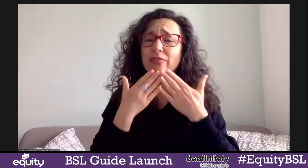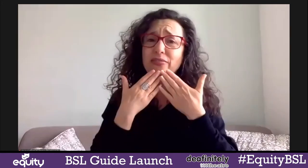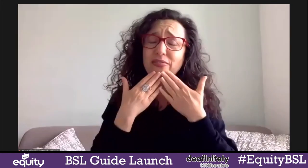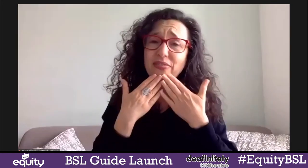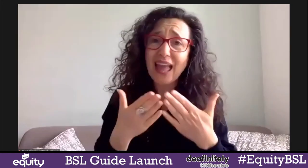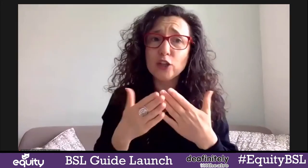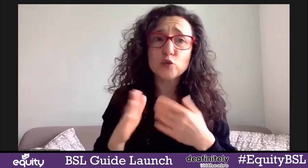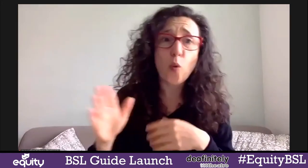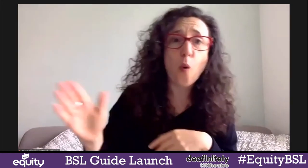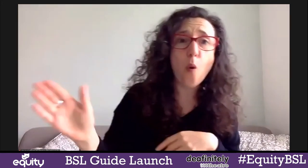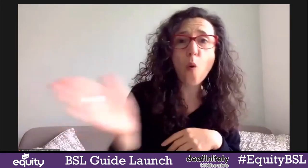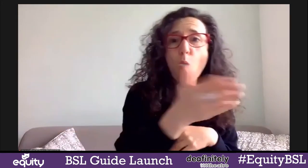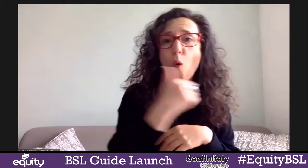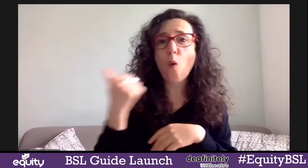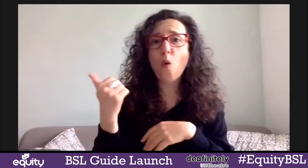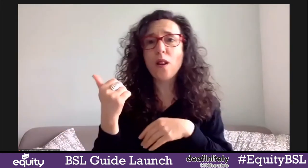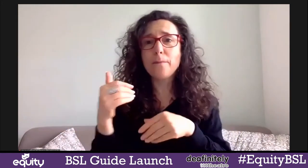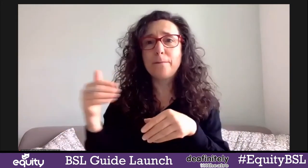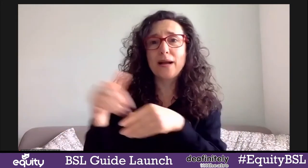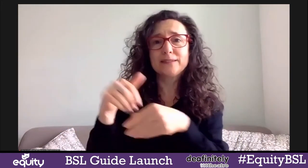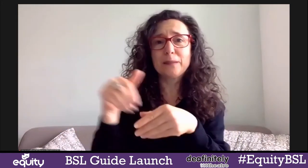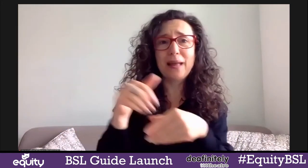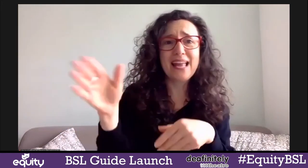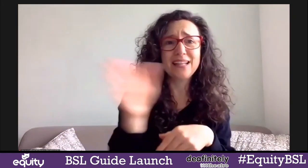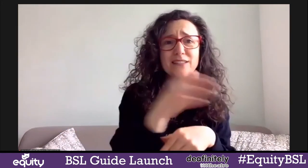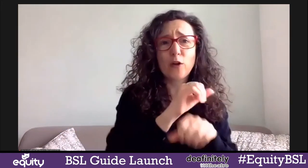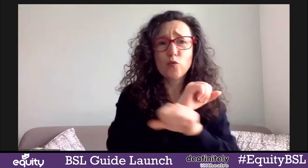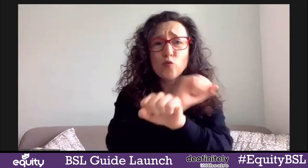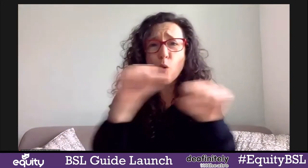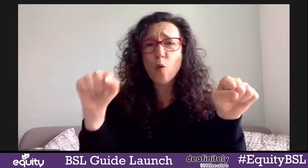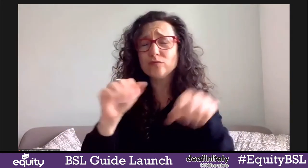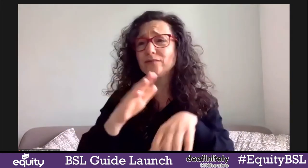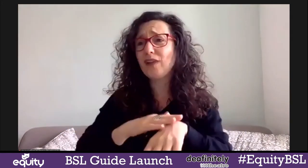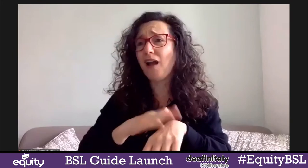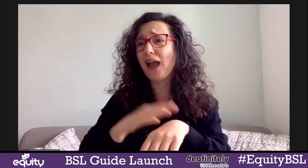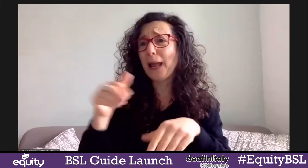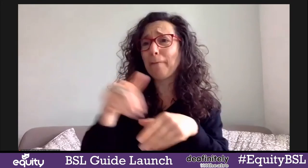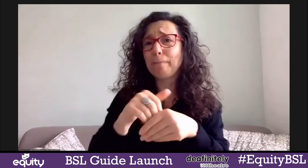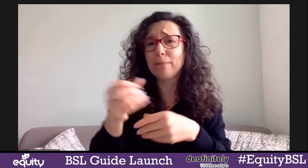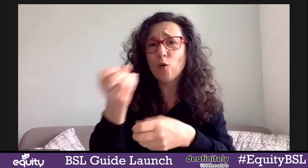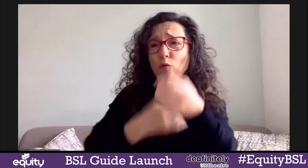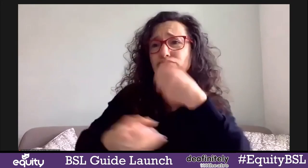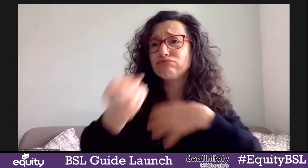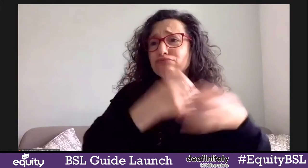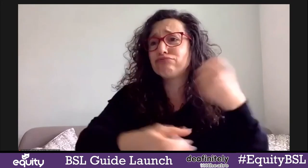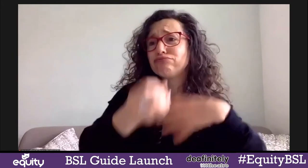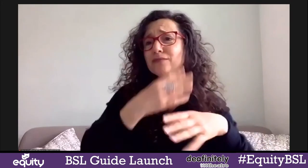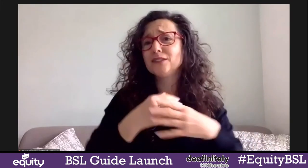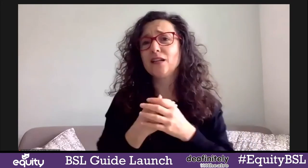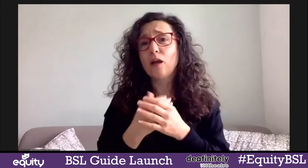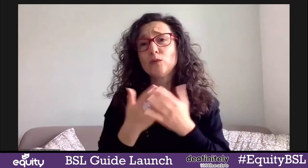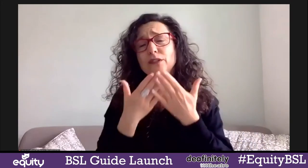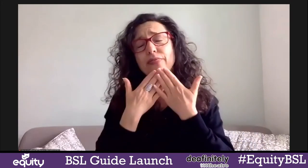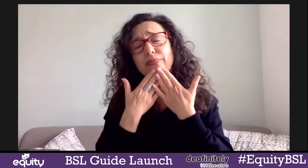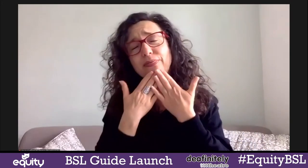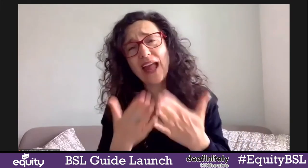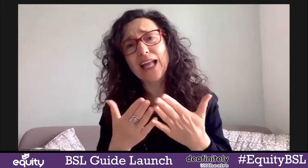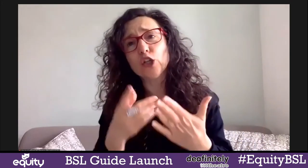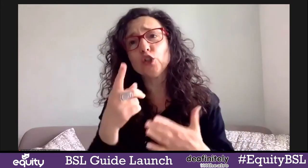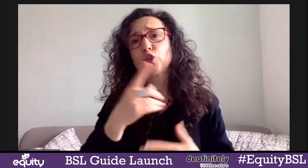more employment and more opportunities for deaf people. Thank you so much to all my panelists today for your